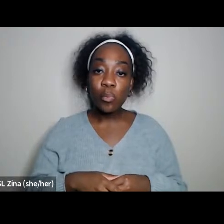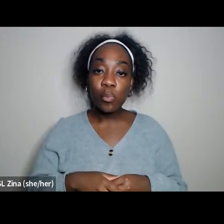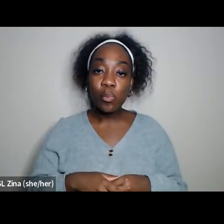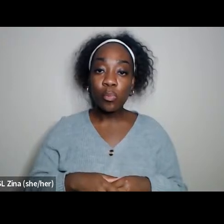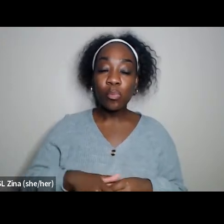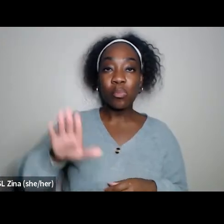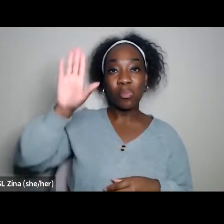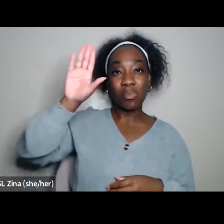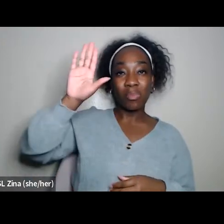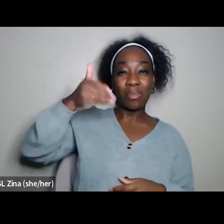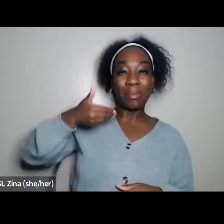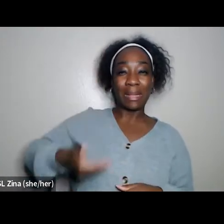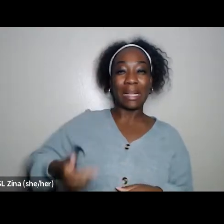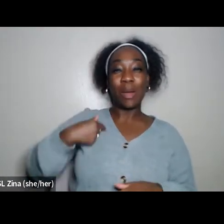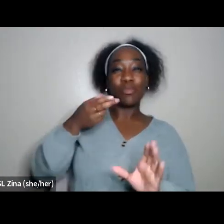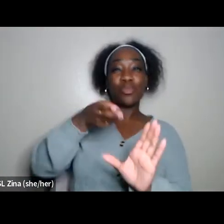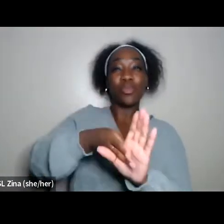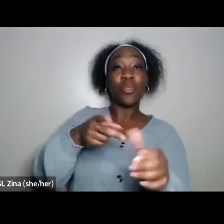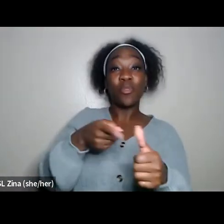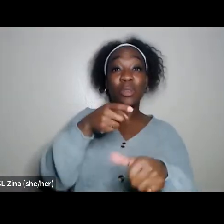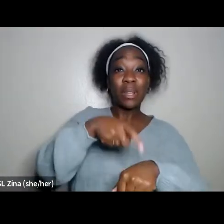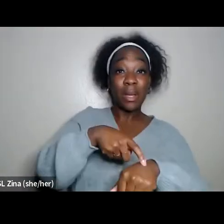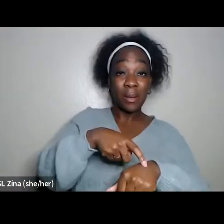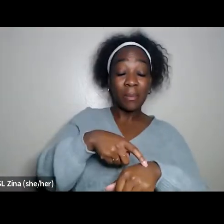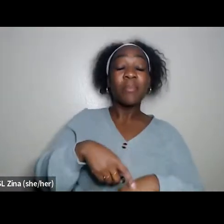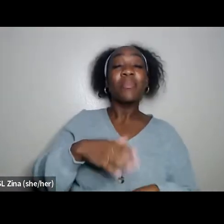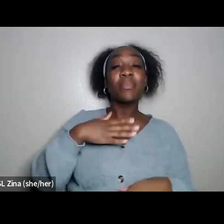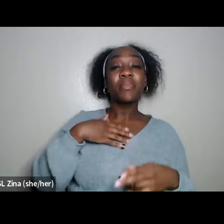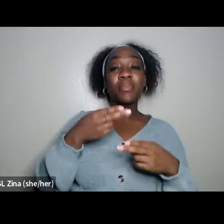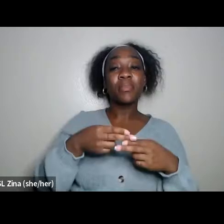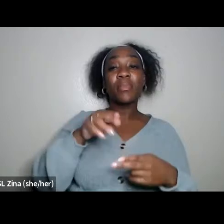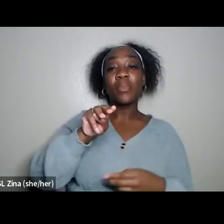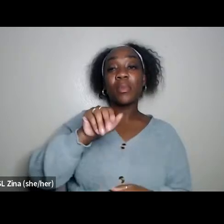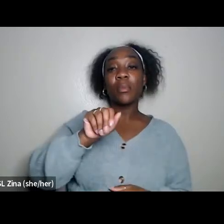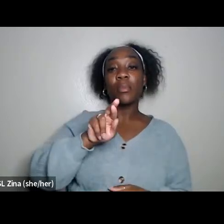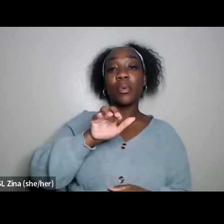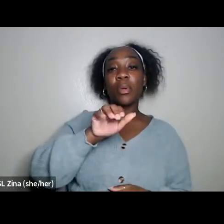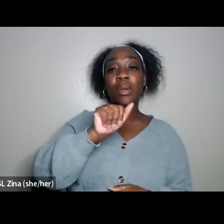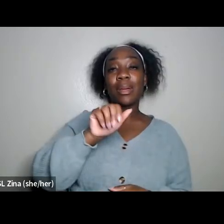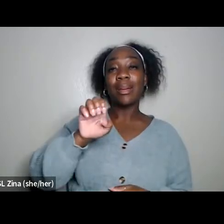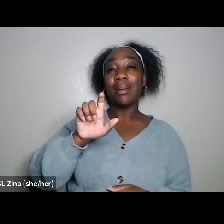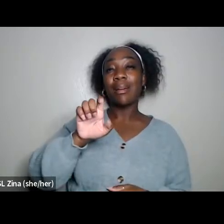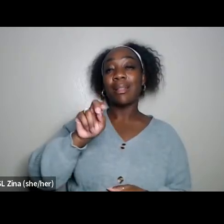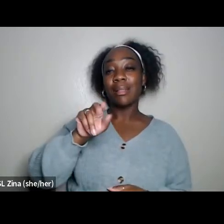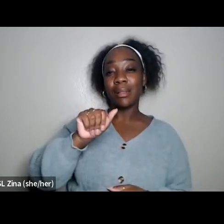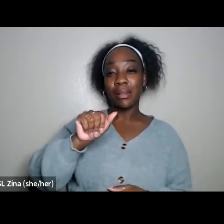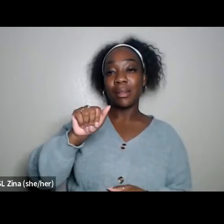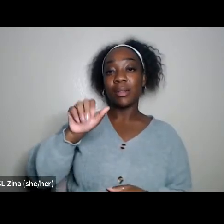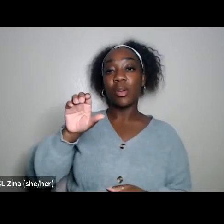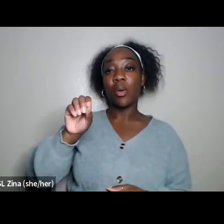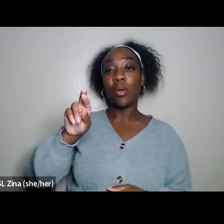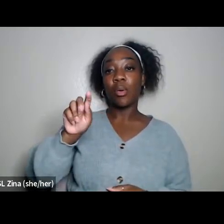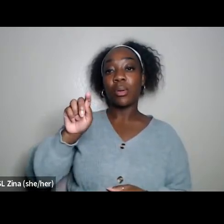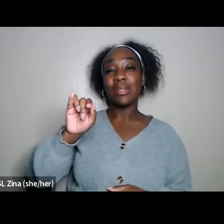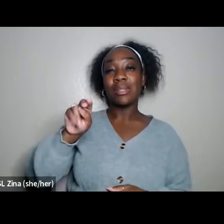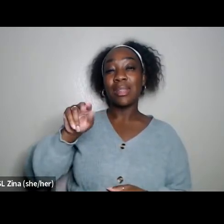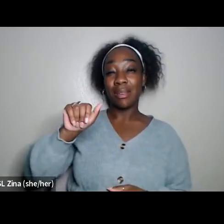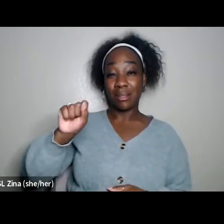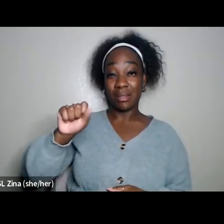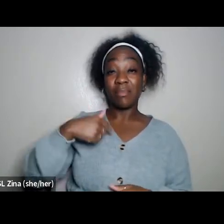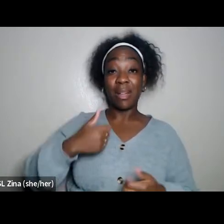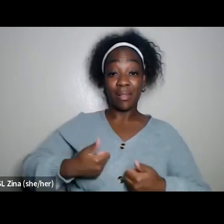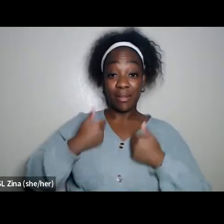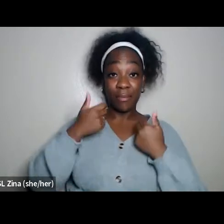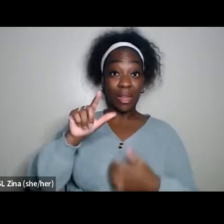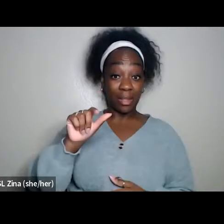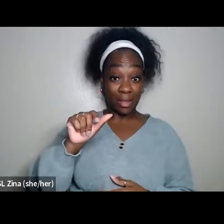I'm joining for the first time. My name is Maria Elena Cortines, and I live in Los Angeles, which is